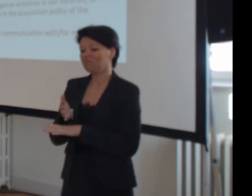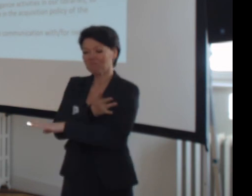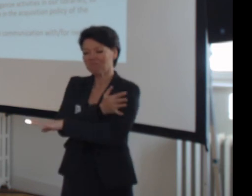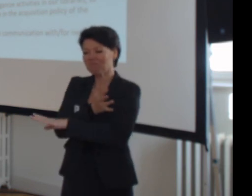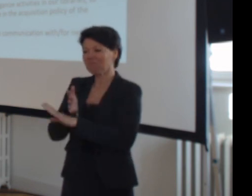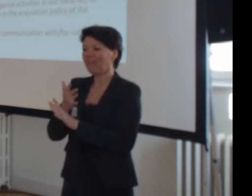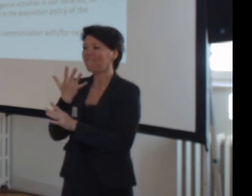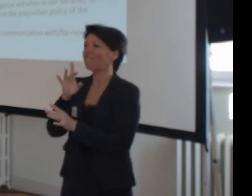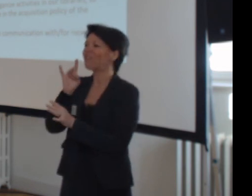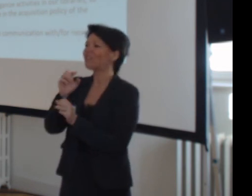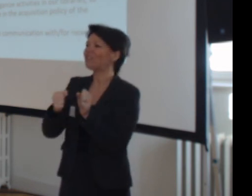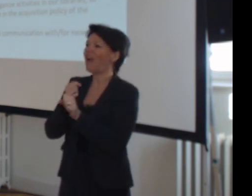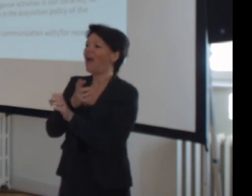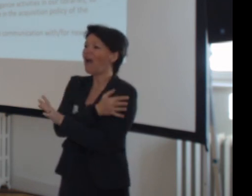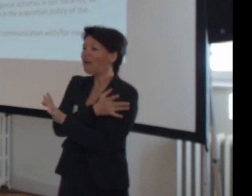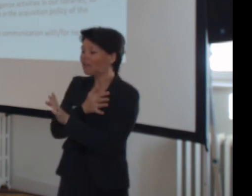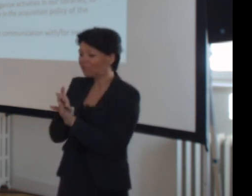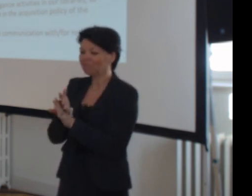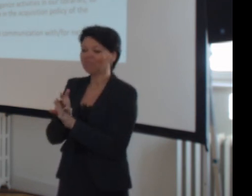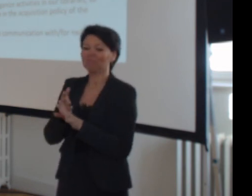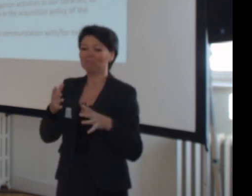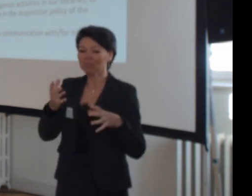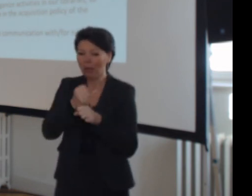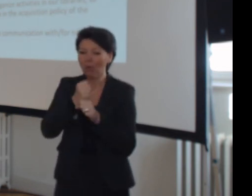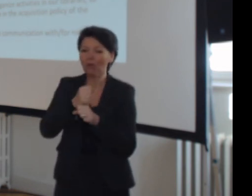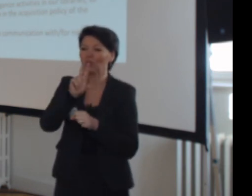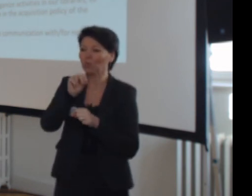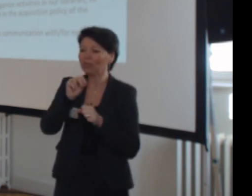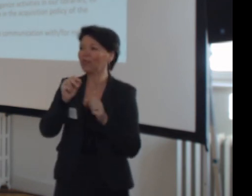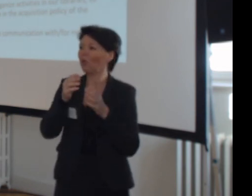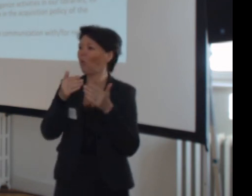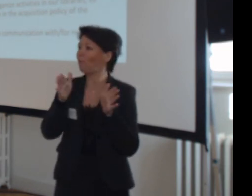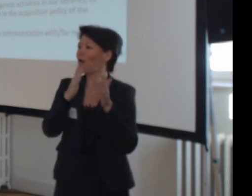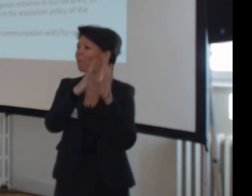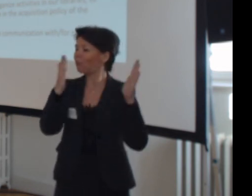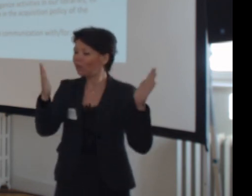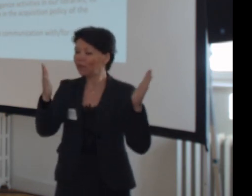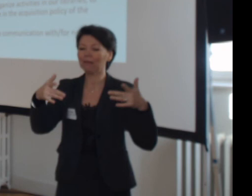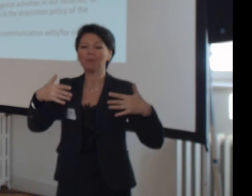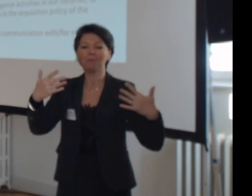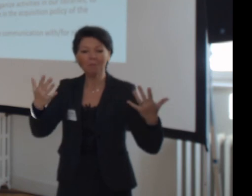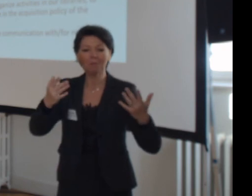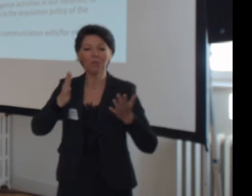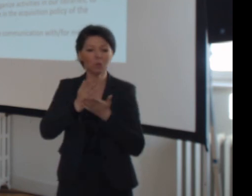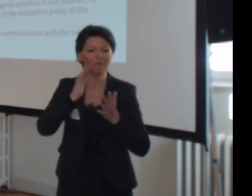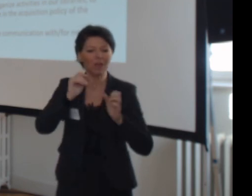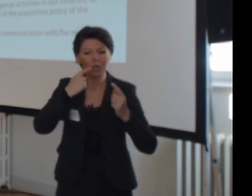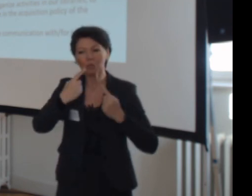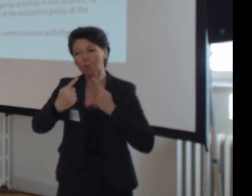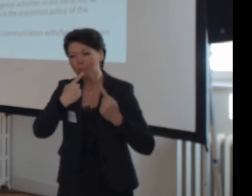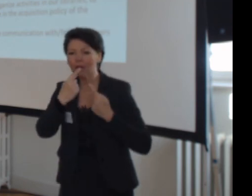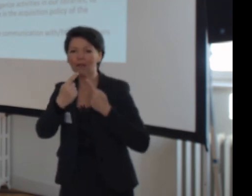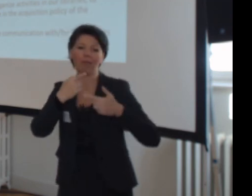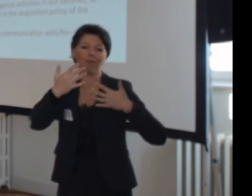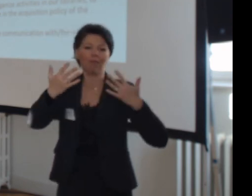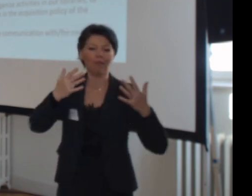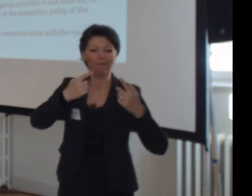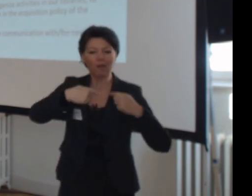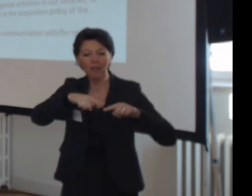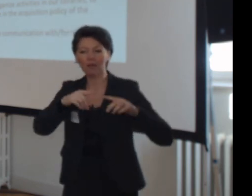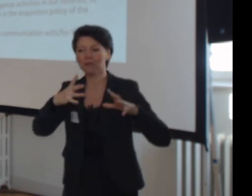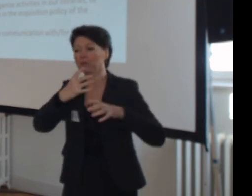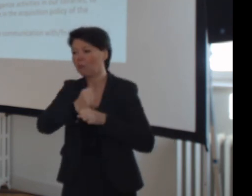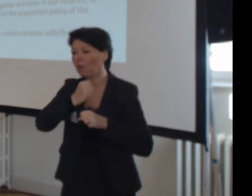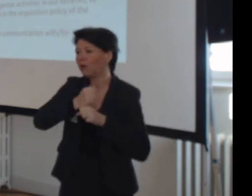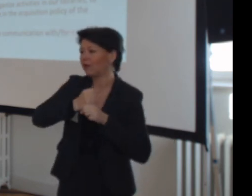years, with the 20 public libraries and with a lot of conversations and